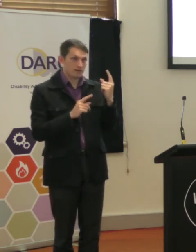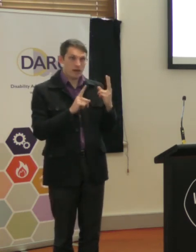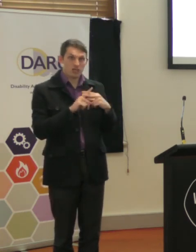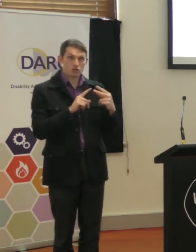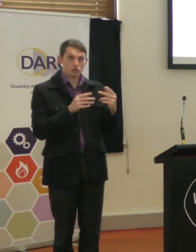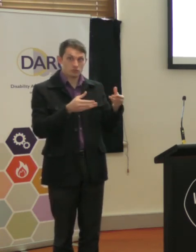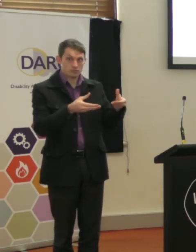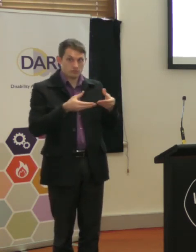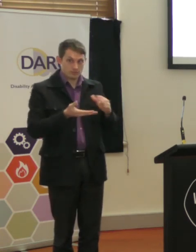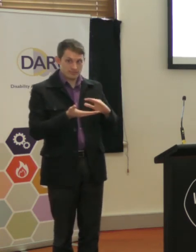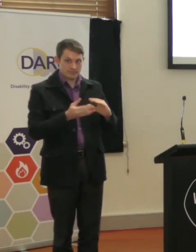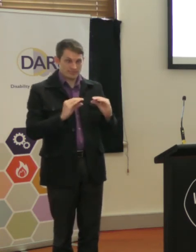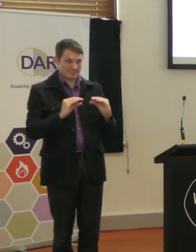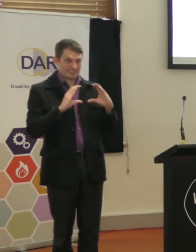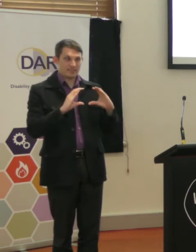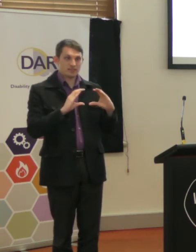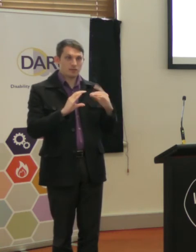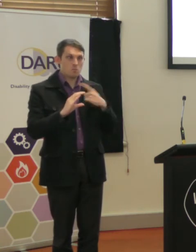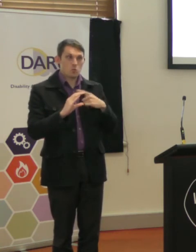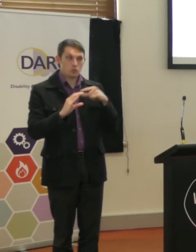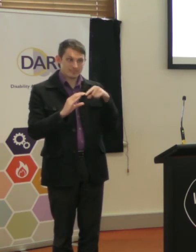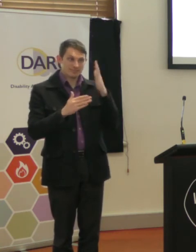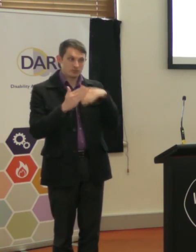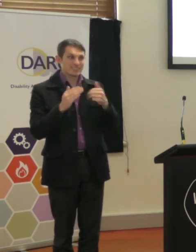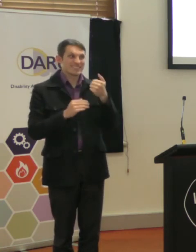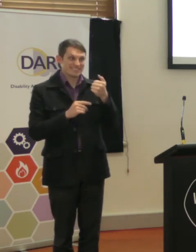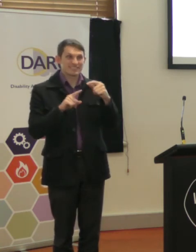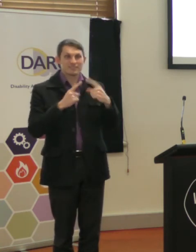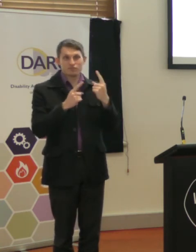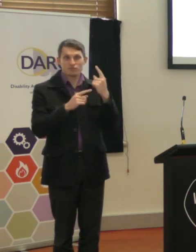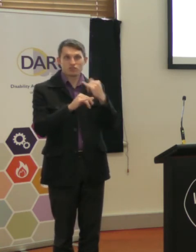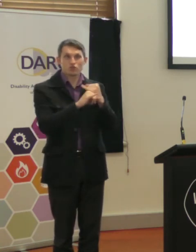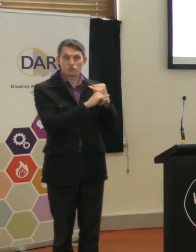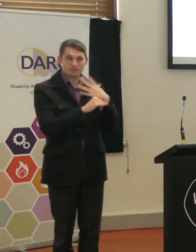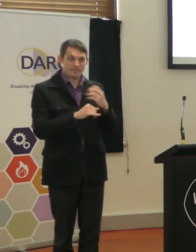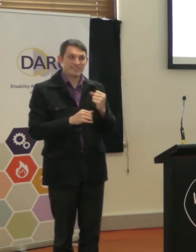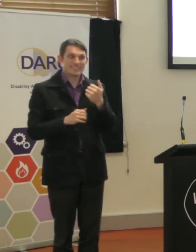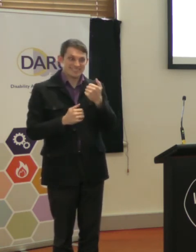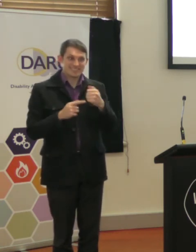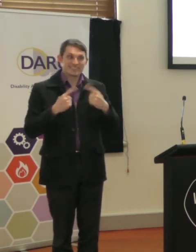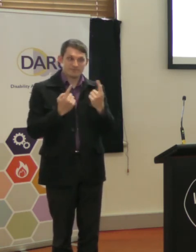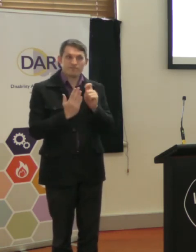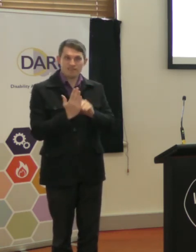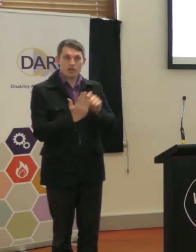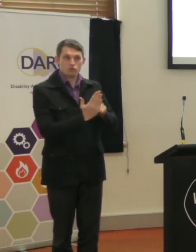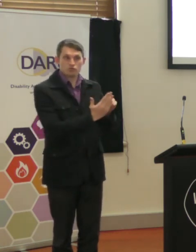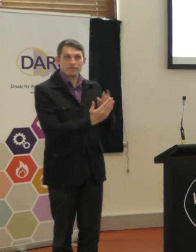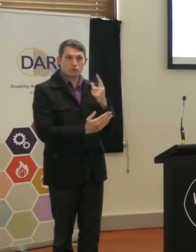because you just have like 6 different parts of the same thing for each institution.